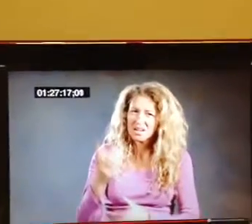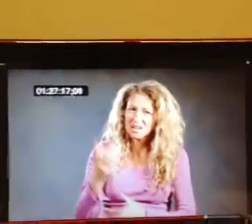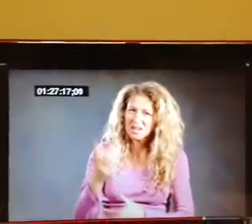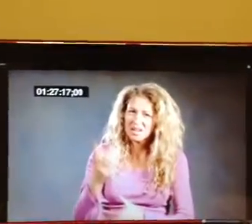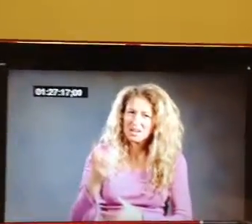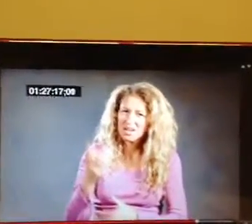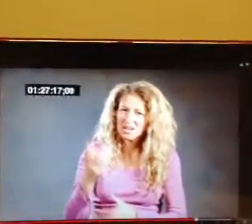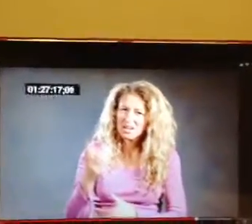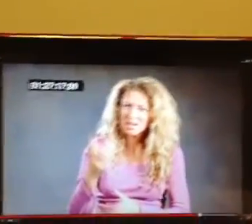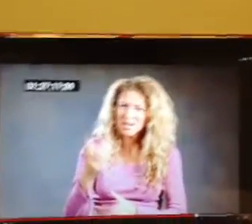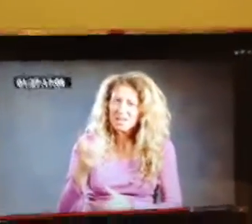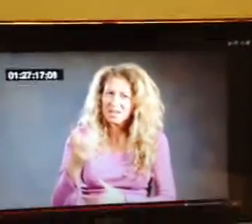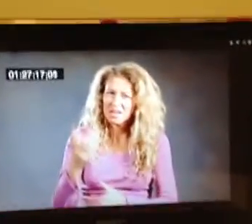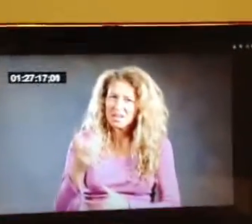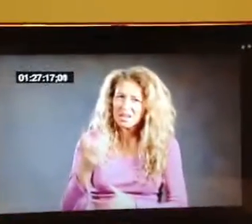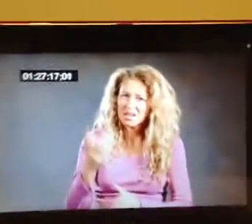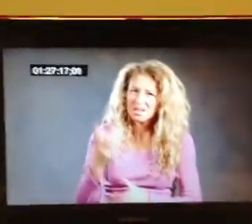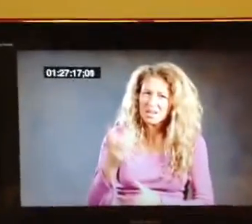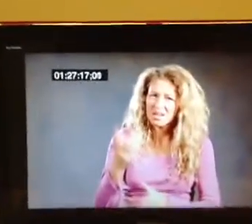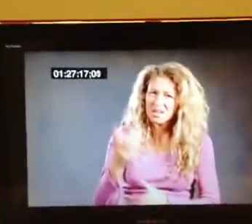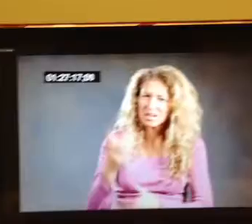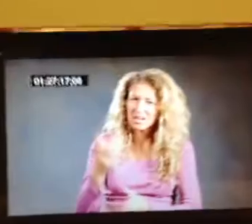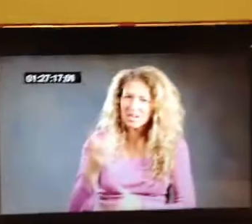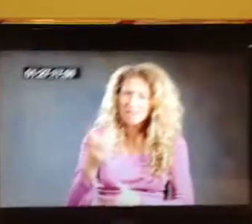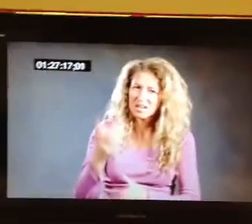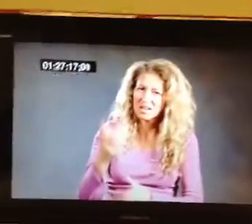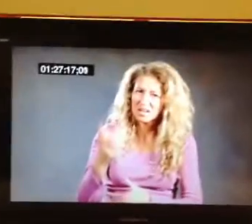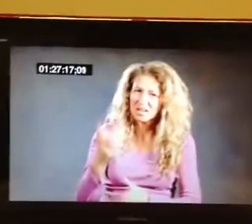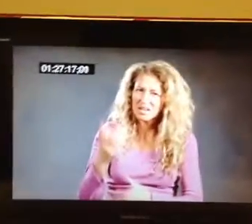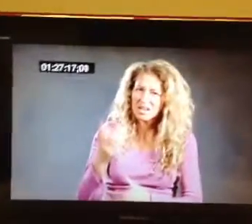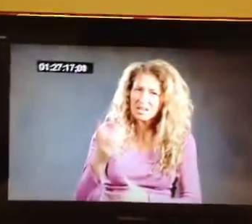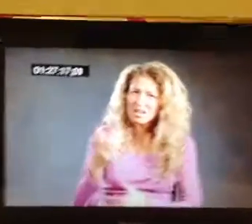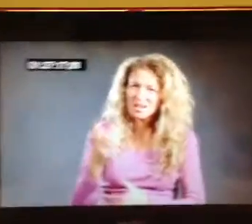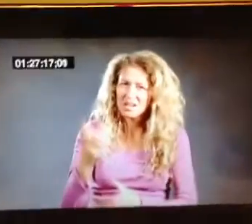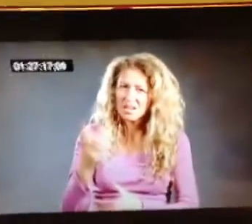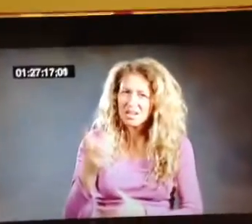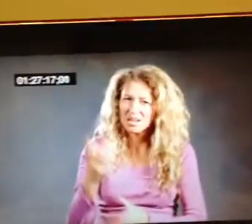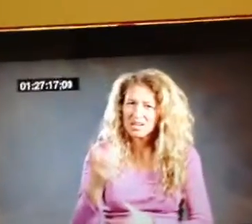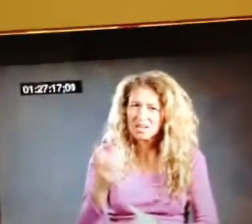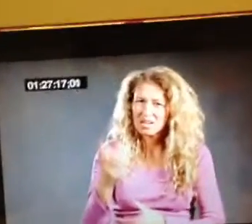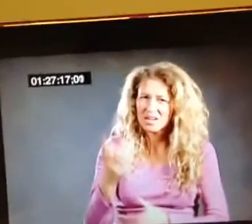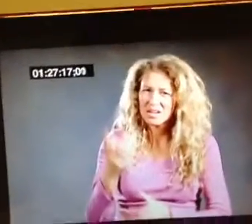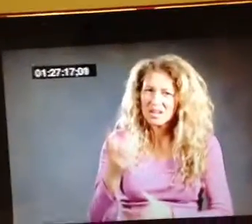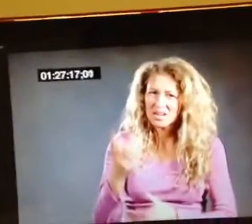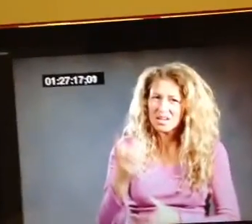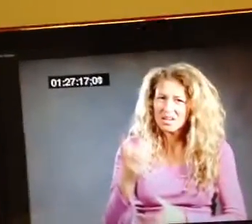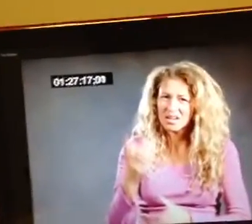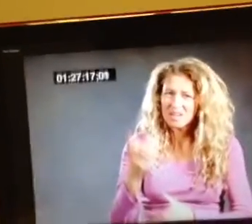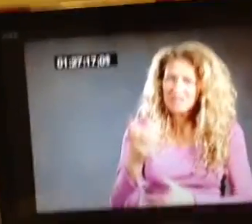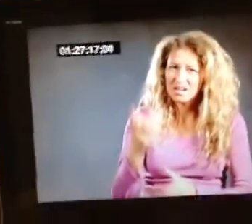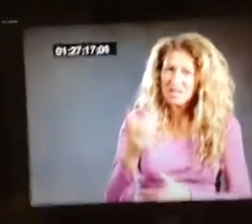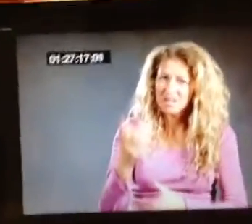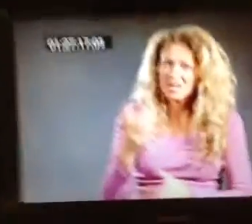People say the bugs are good for gardens, and they kind of keep the plants